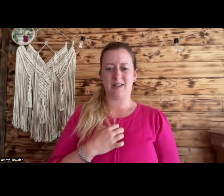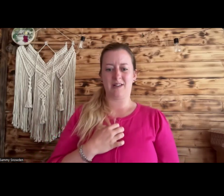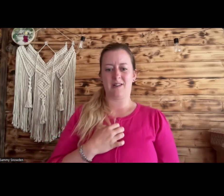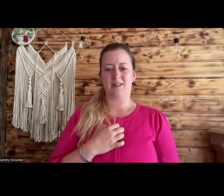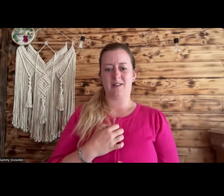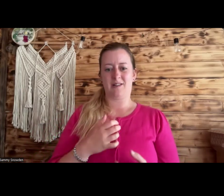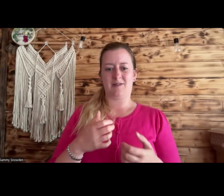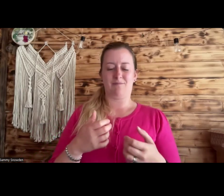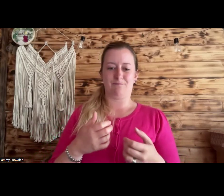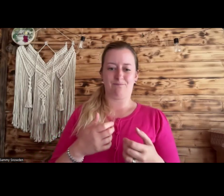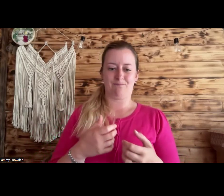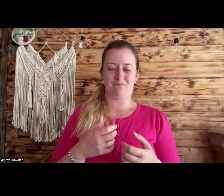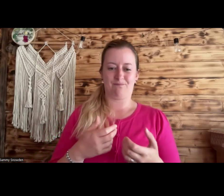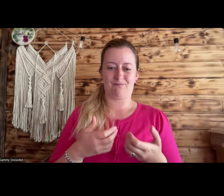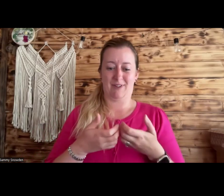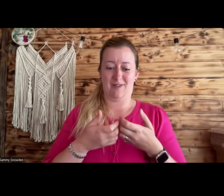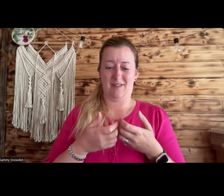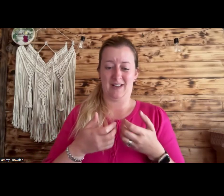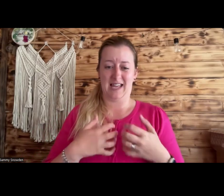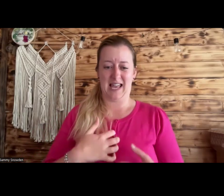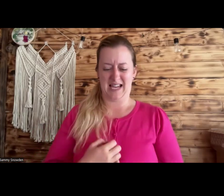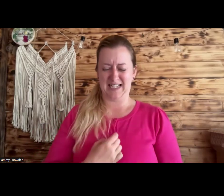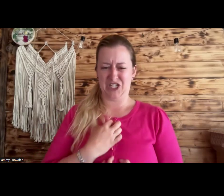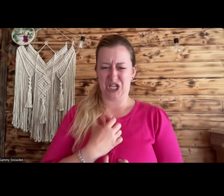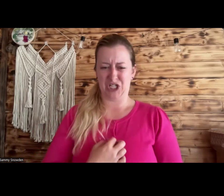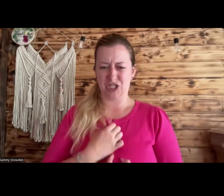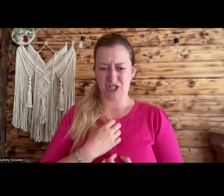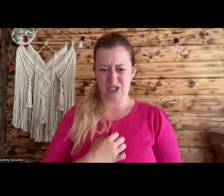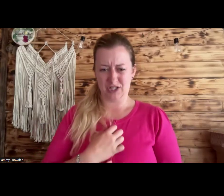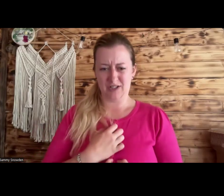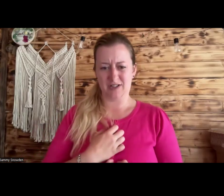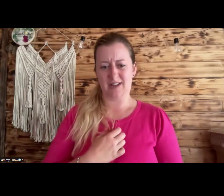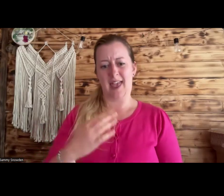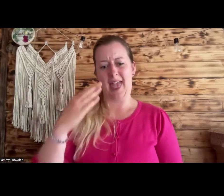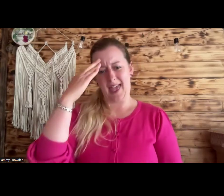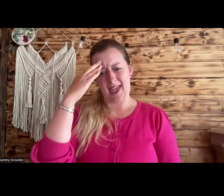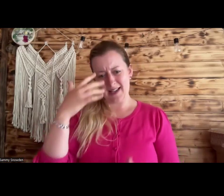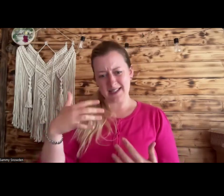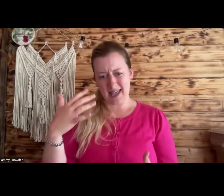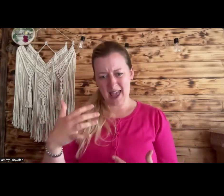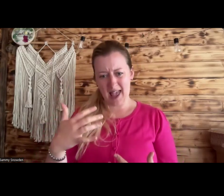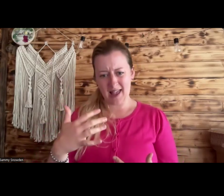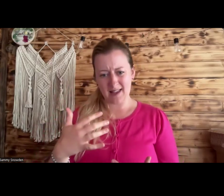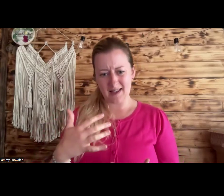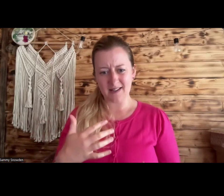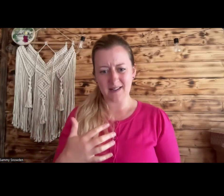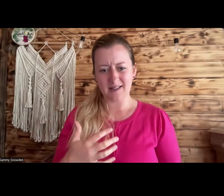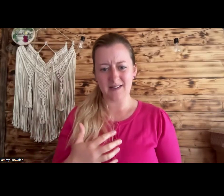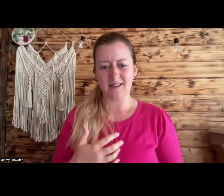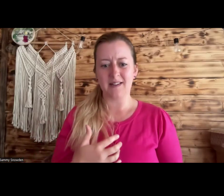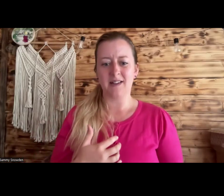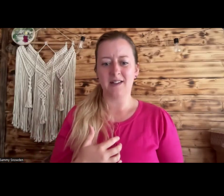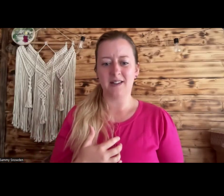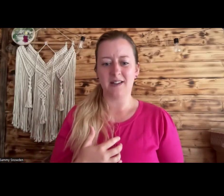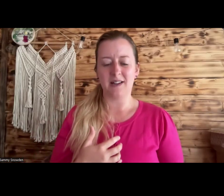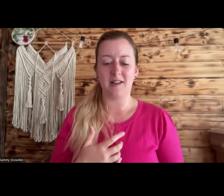headaches. But also it may be supportive, very supportive for the pancreas. So it could help